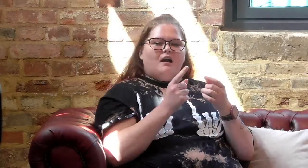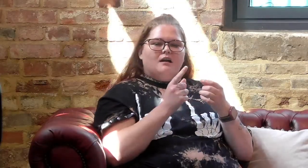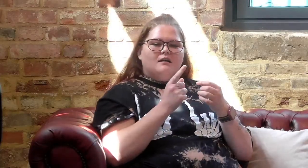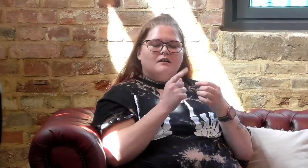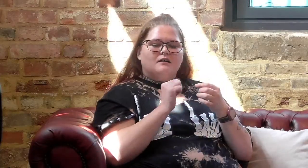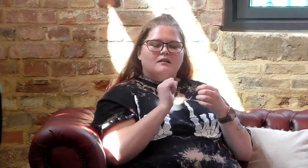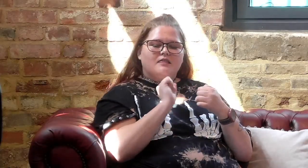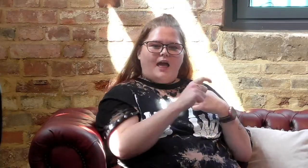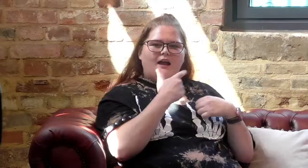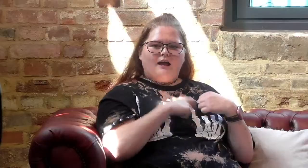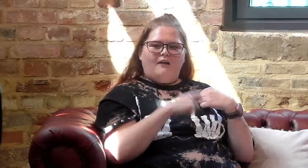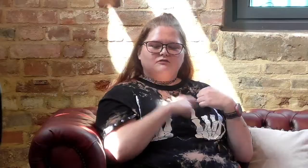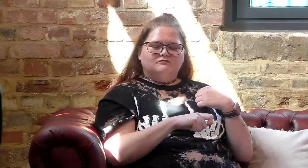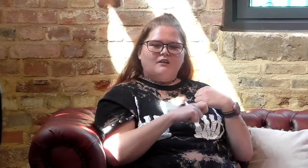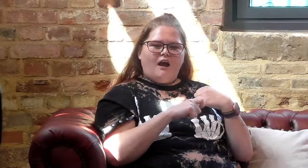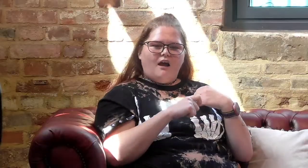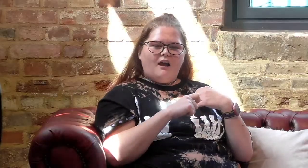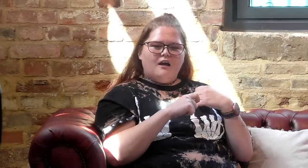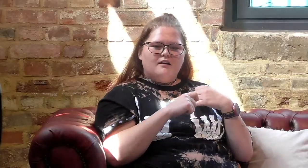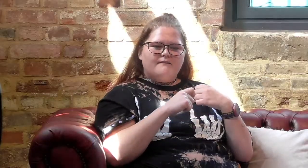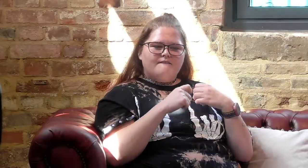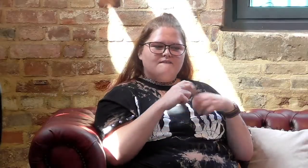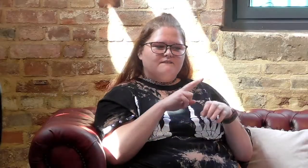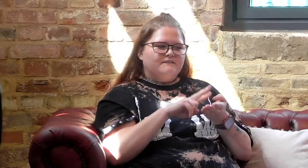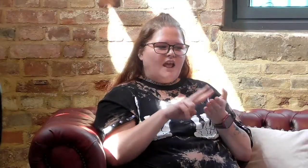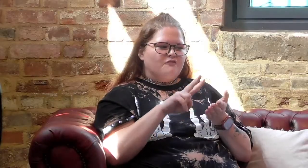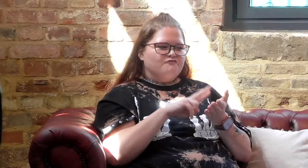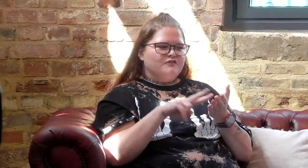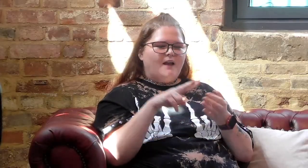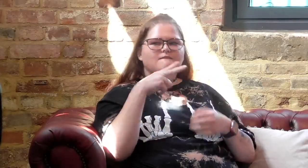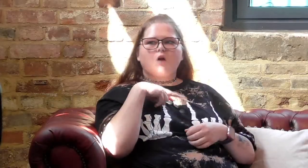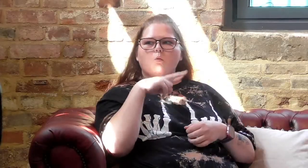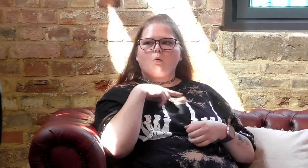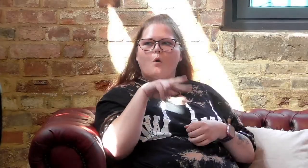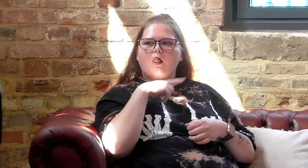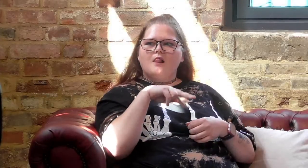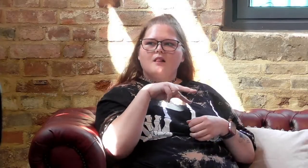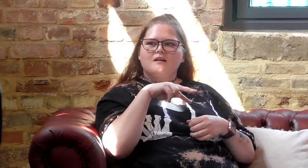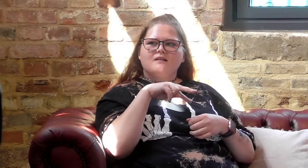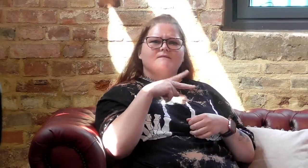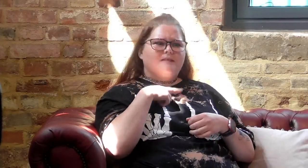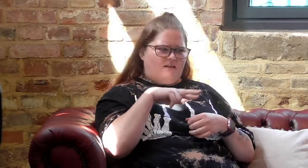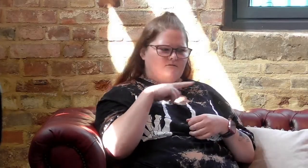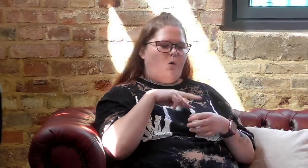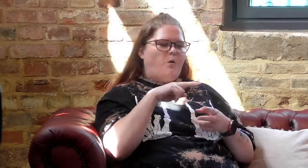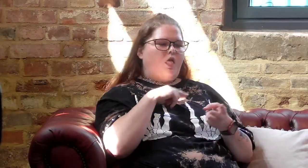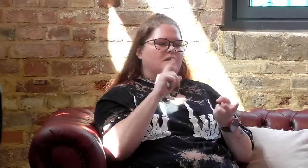cat. But I think like their character, they're very vocal.